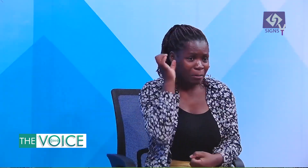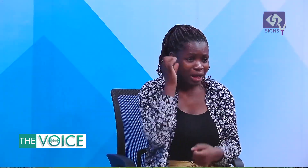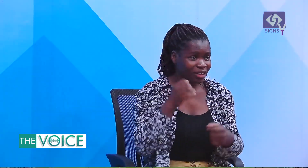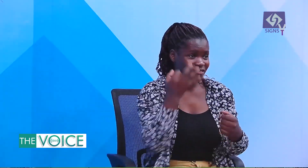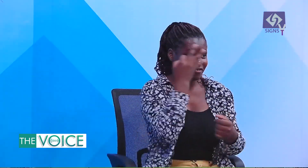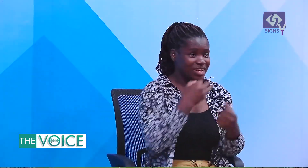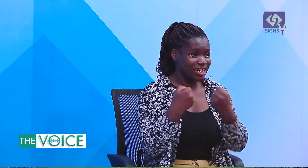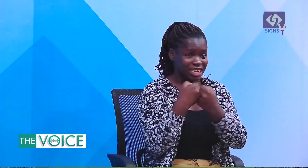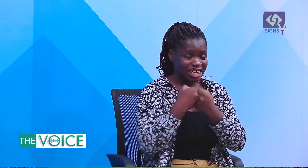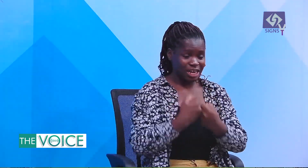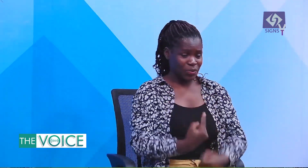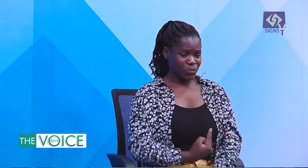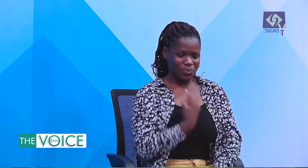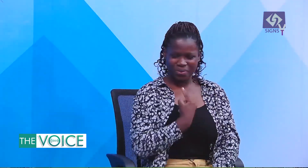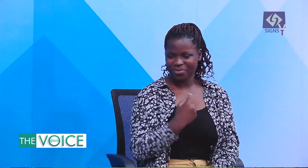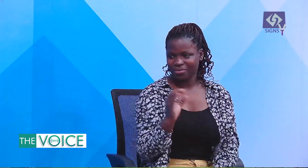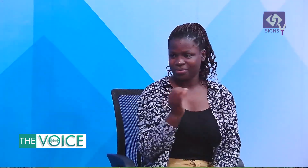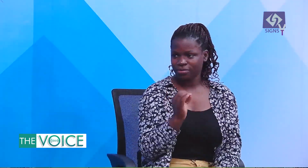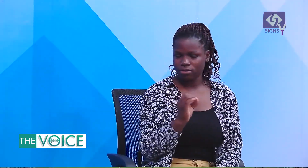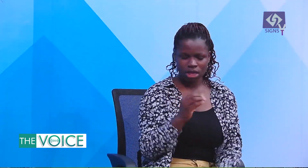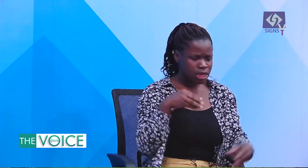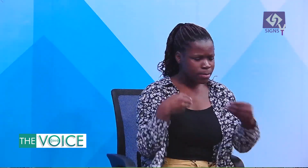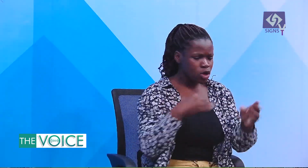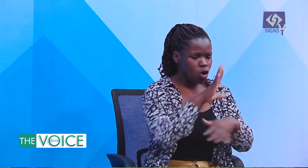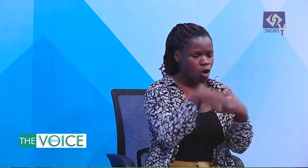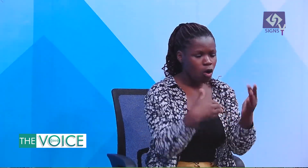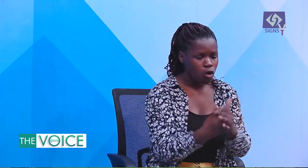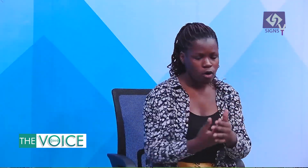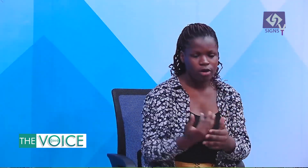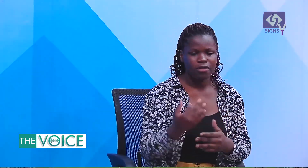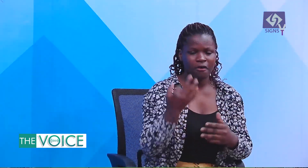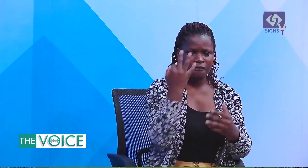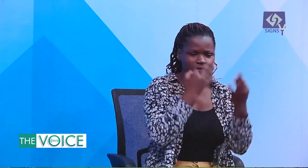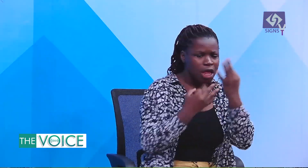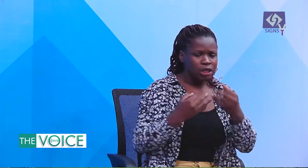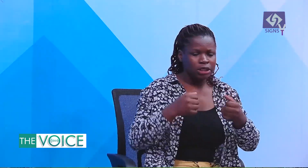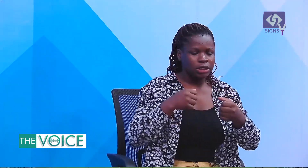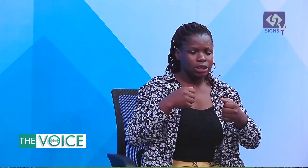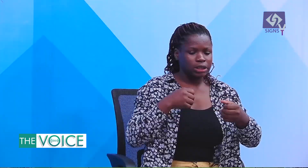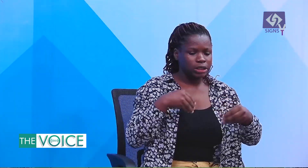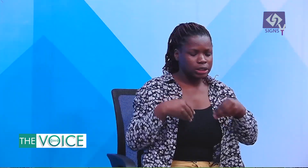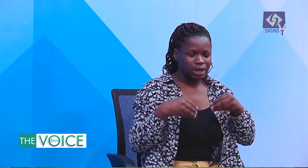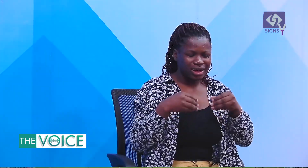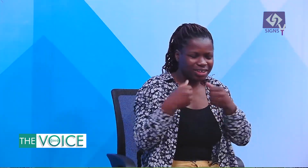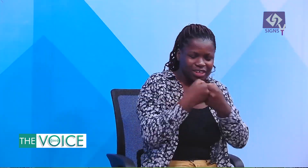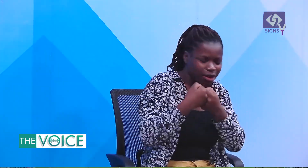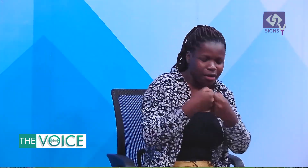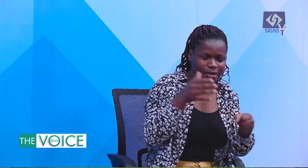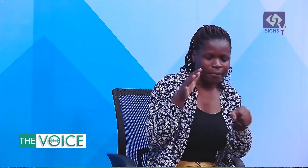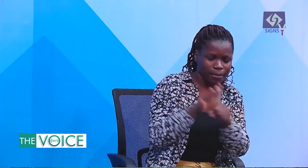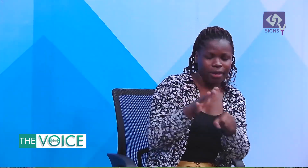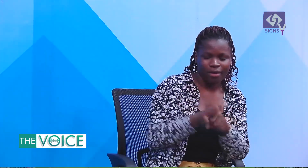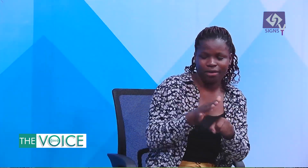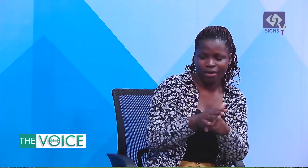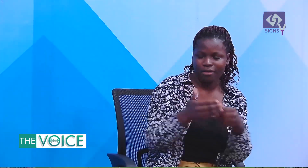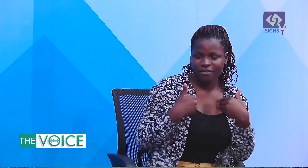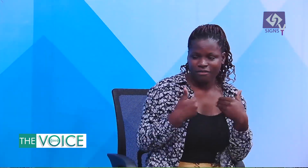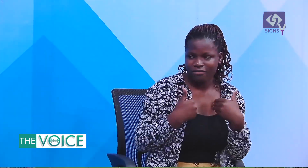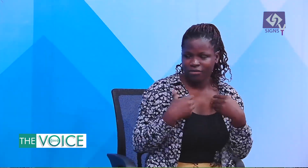with disabilities. If a deaf person is experiencing a challenge, it's not the deaf person alone. They have other people who have